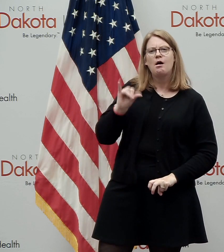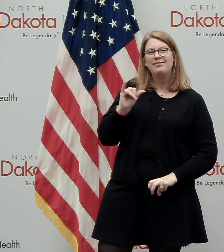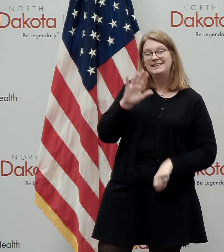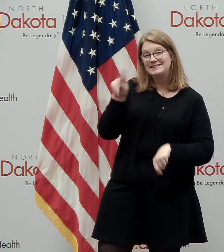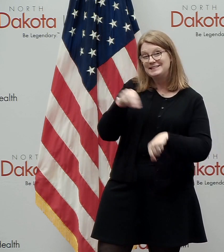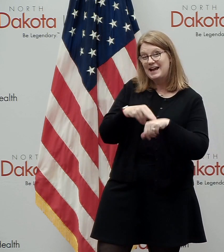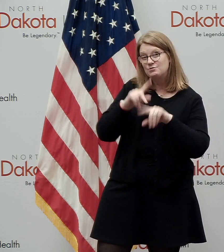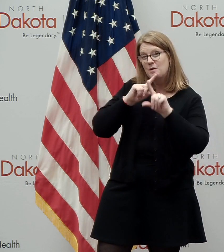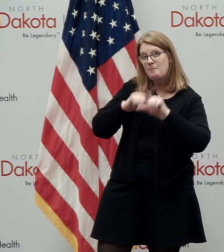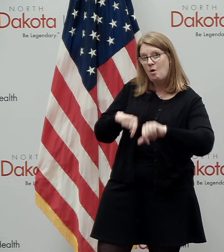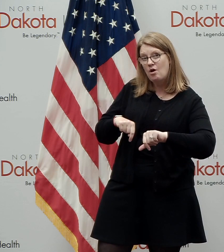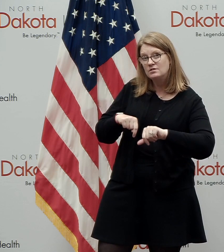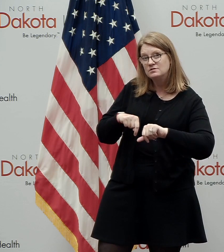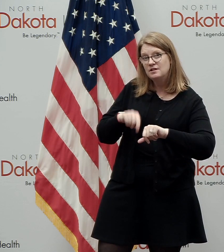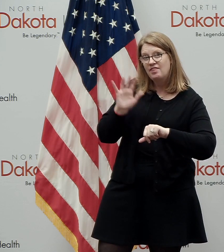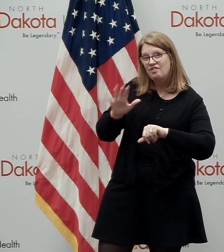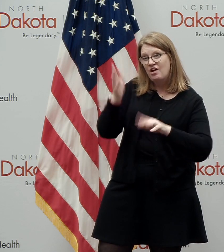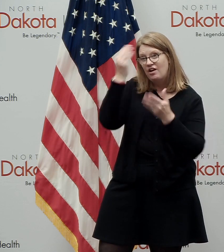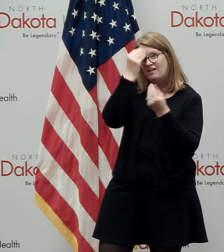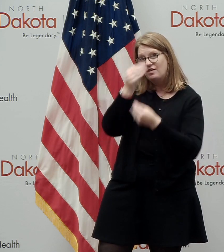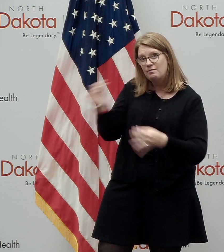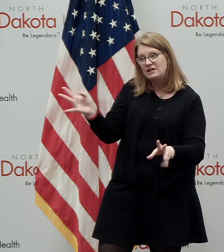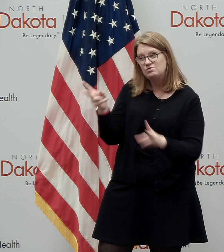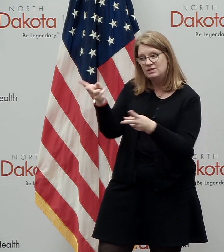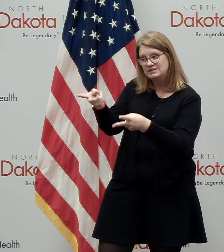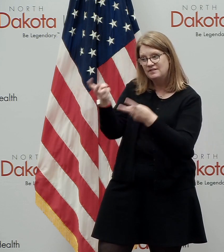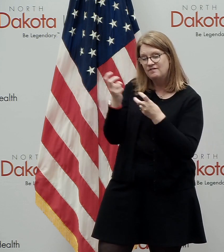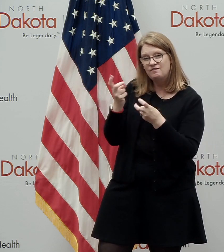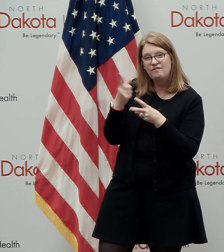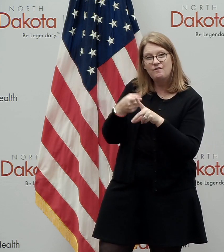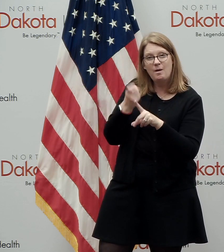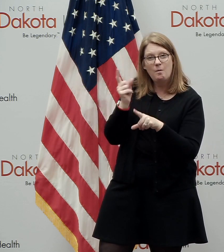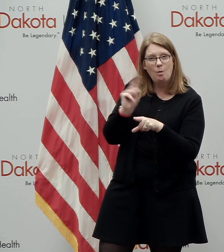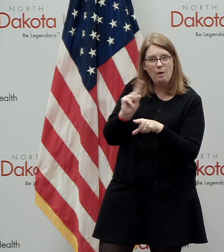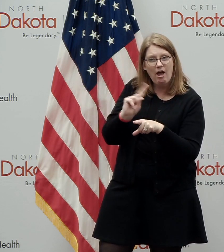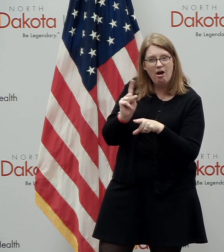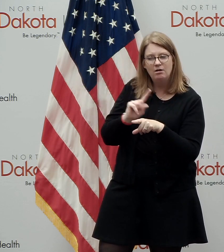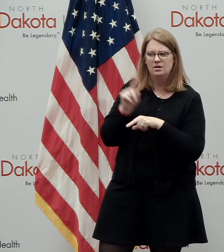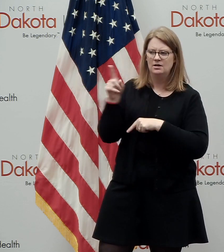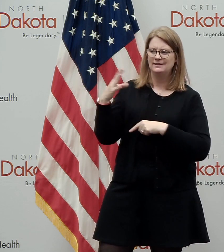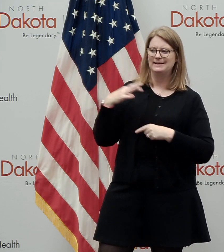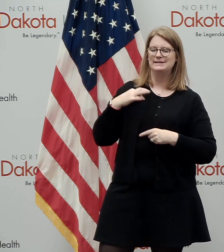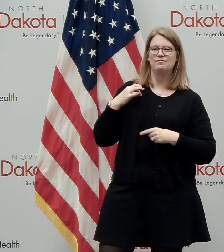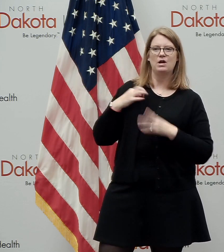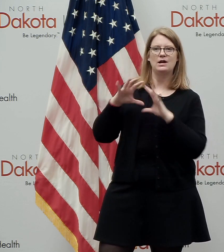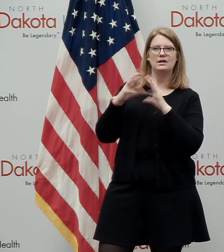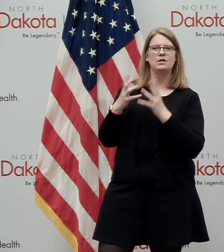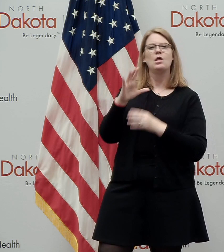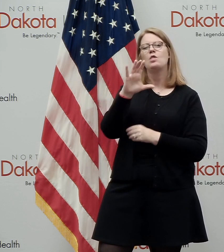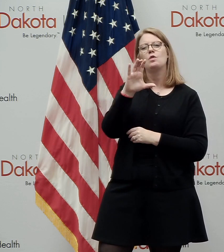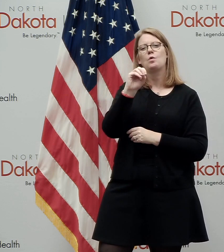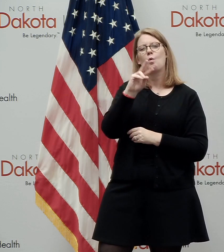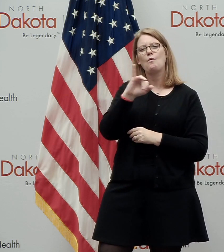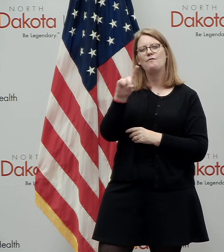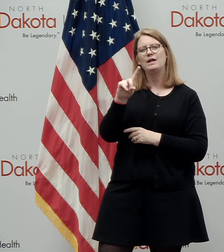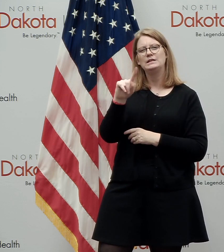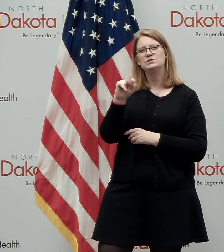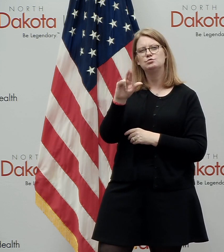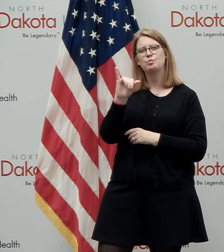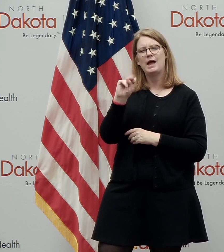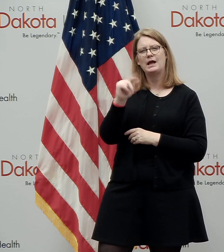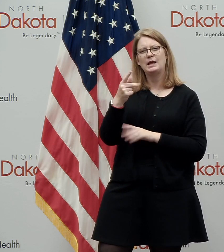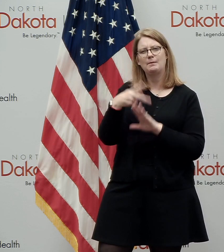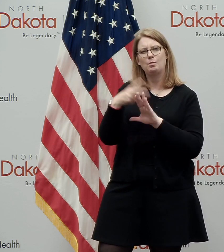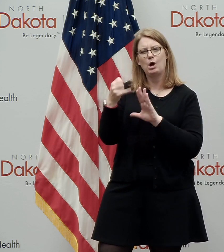reports were pulling their data from a group, that was a volunteer organization called the COVID Tracking Project. COVID